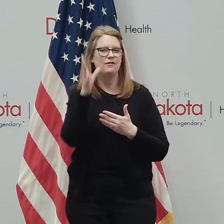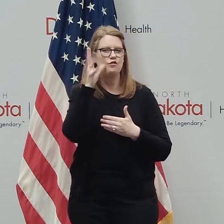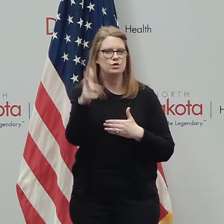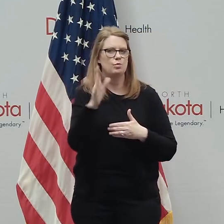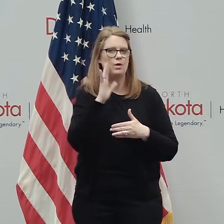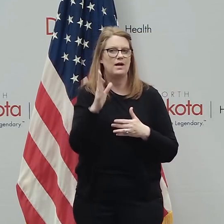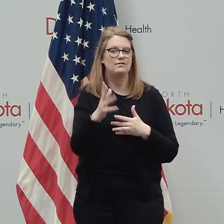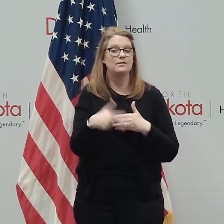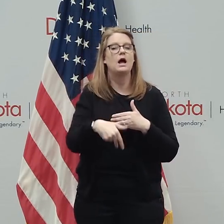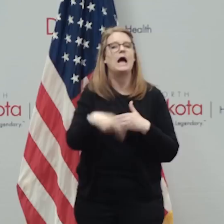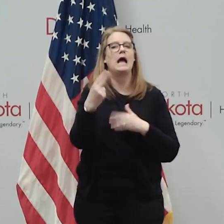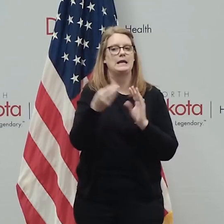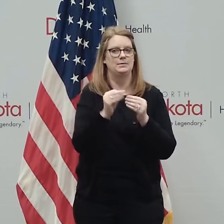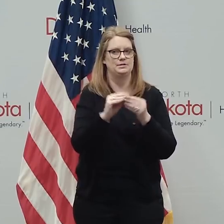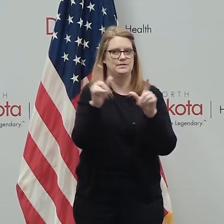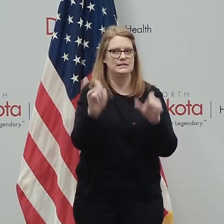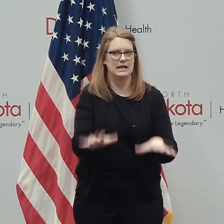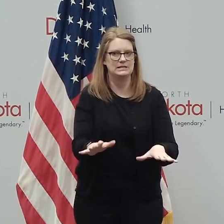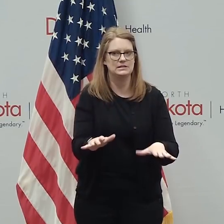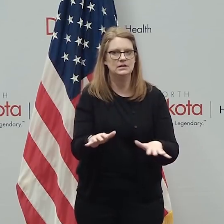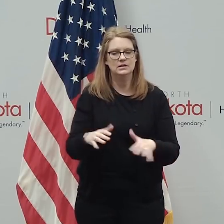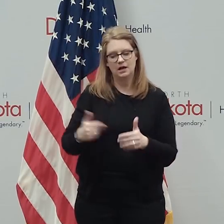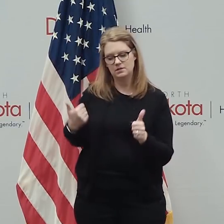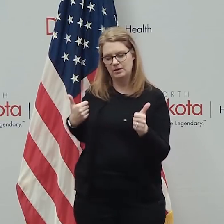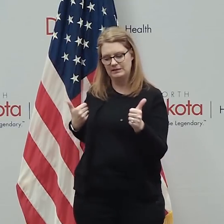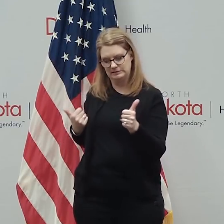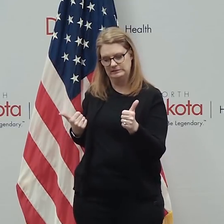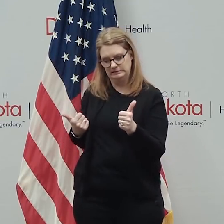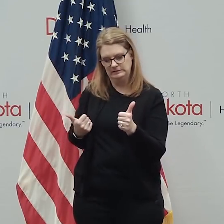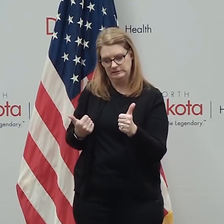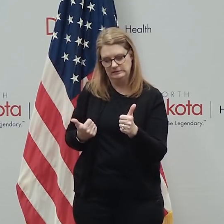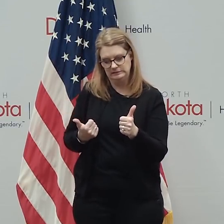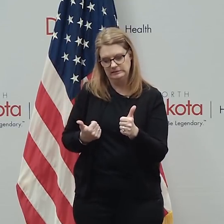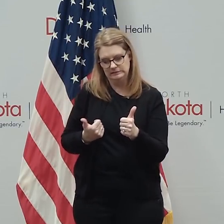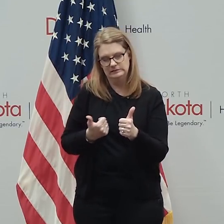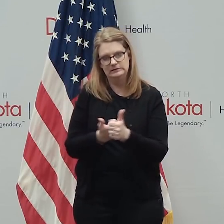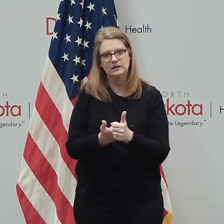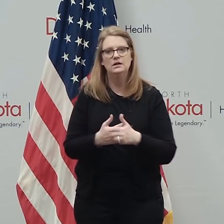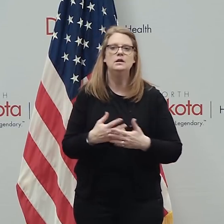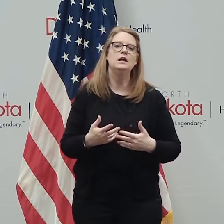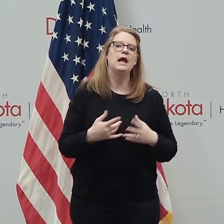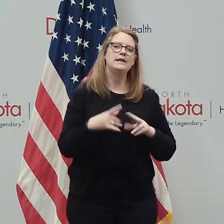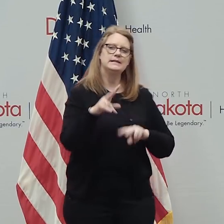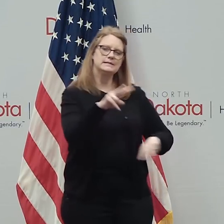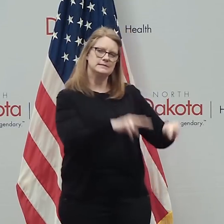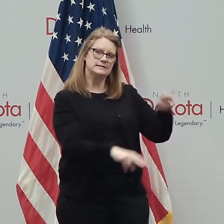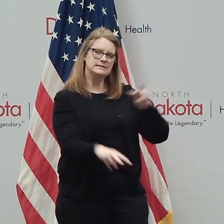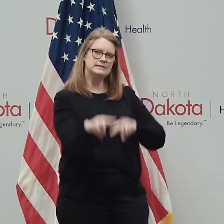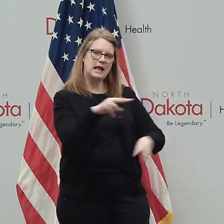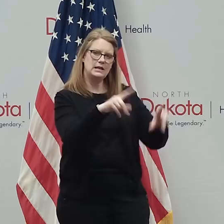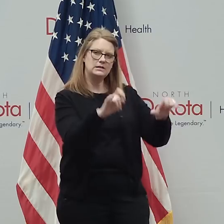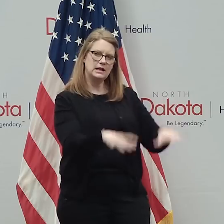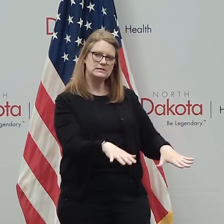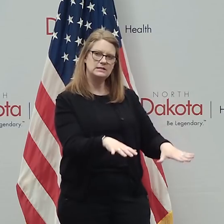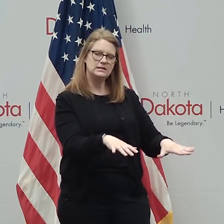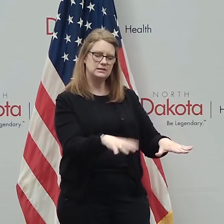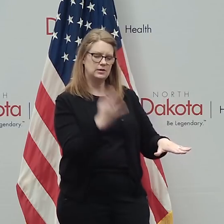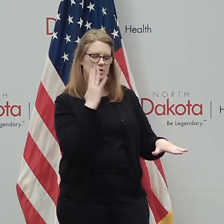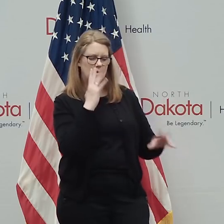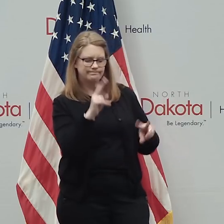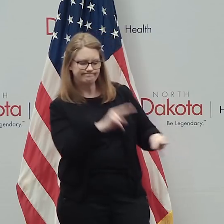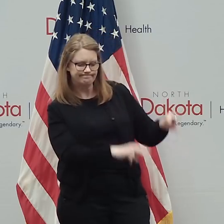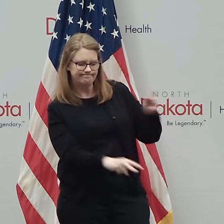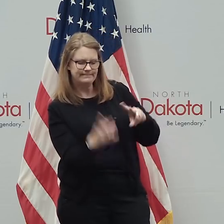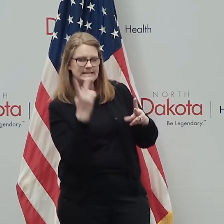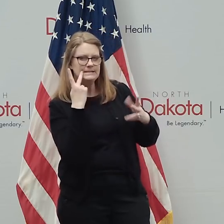as we clear that backlog. And again, sentinel testing, as we call it, which we're doing to try to make